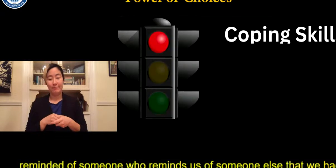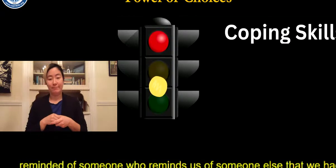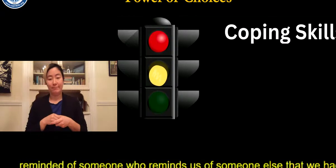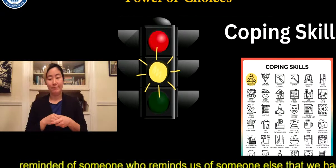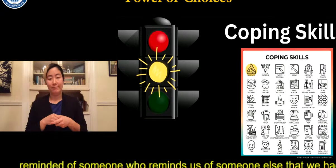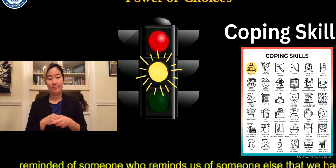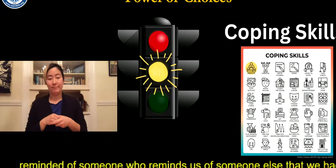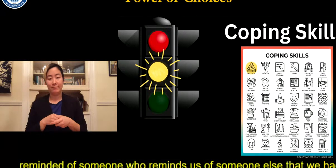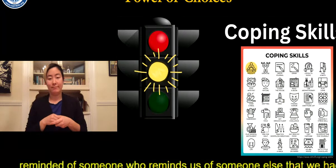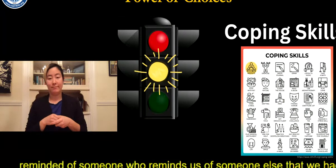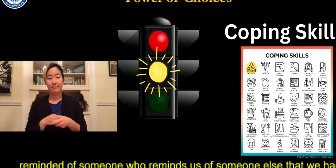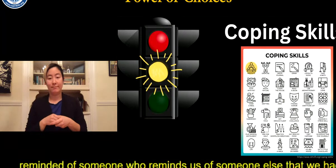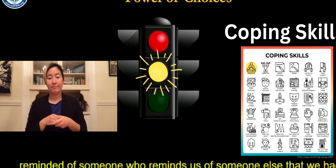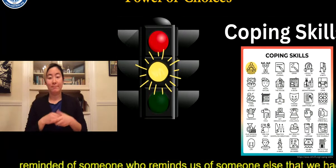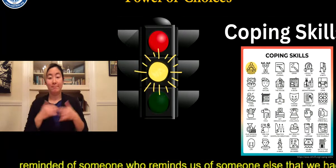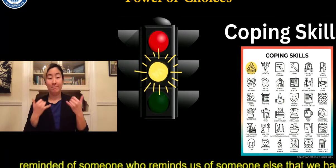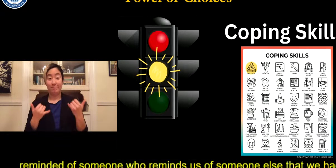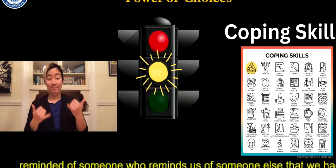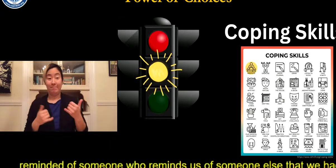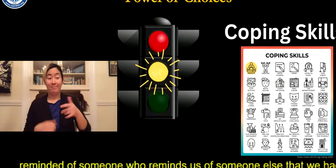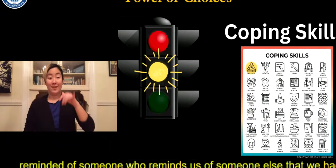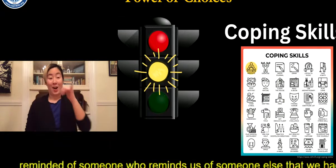Next slide.